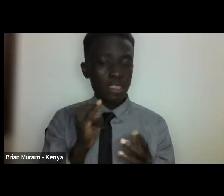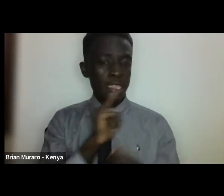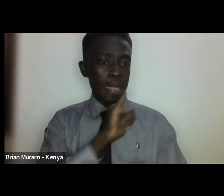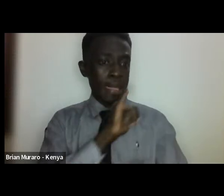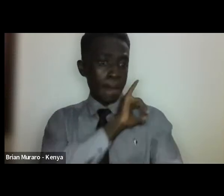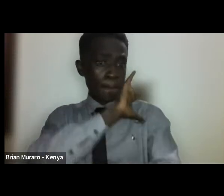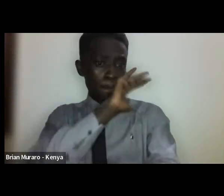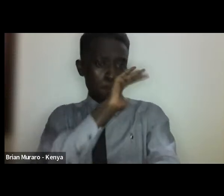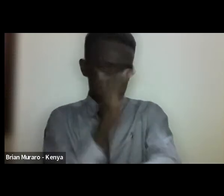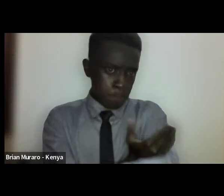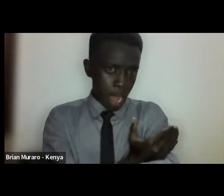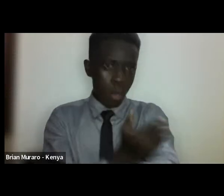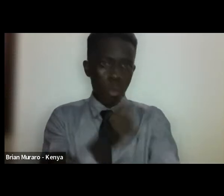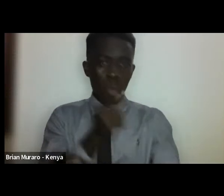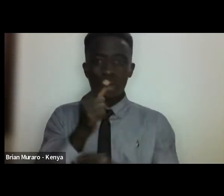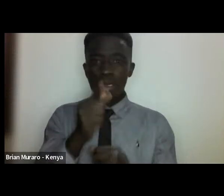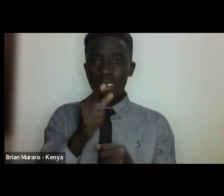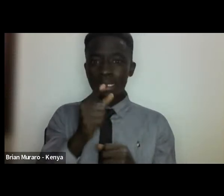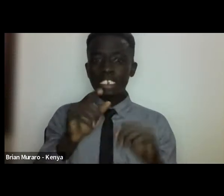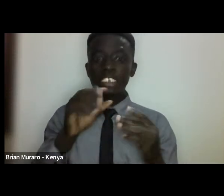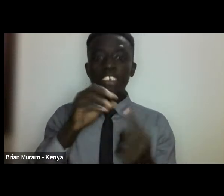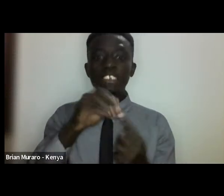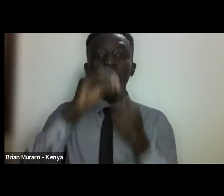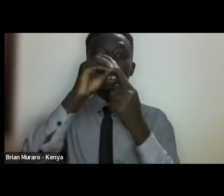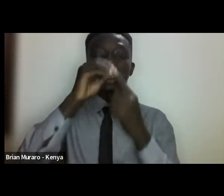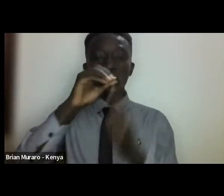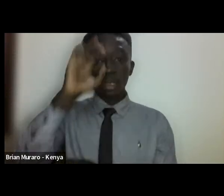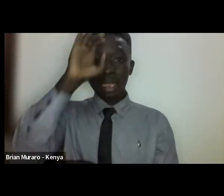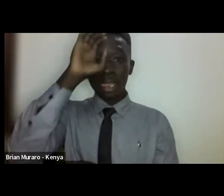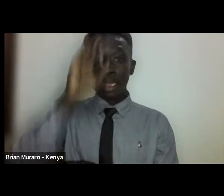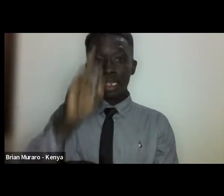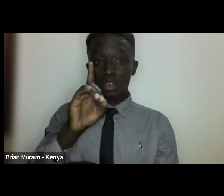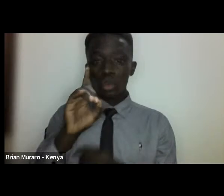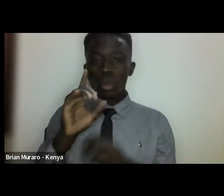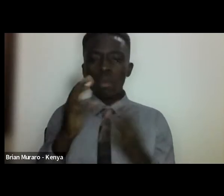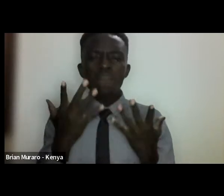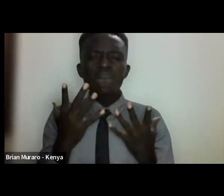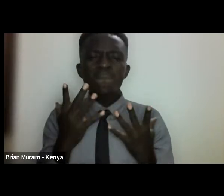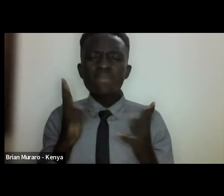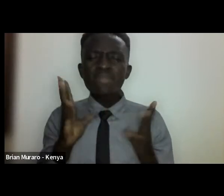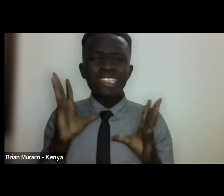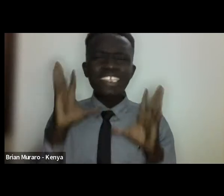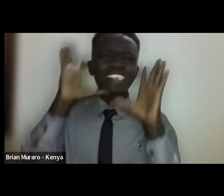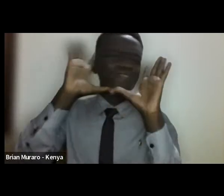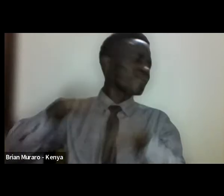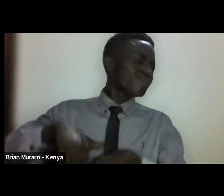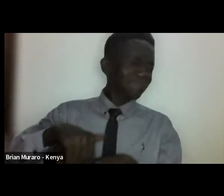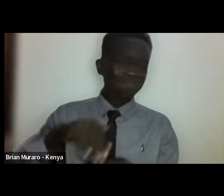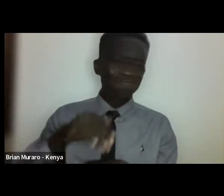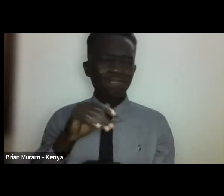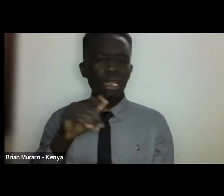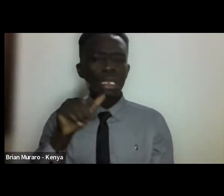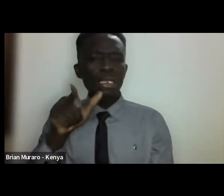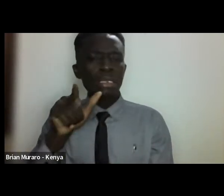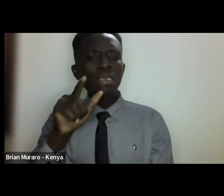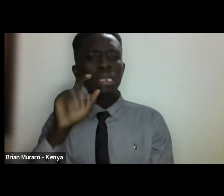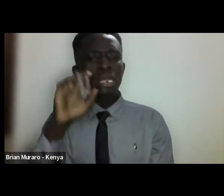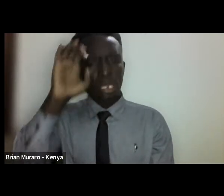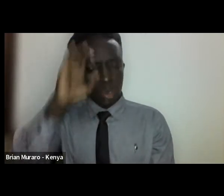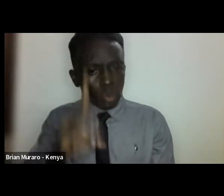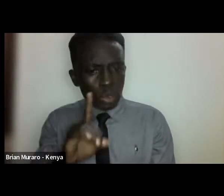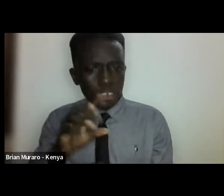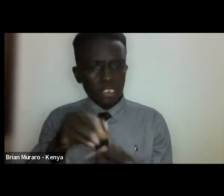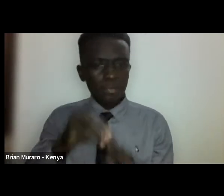of the theory of special education, the assumptions of special education, the model of special education,